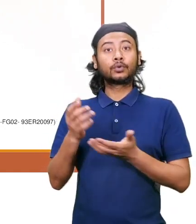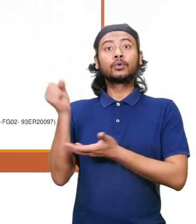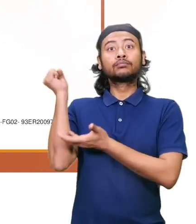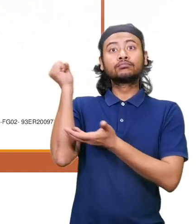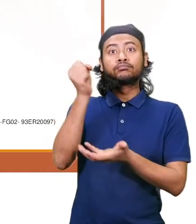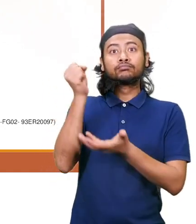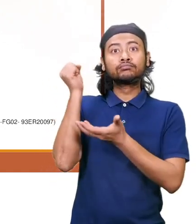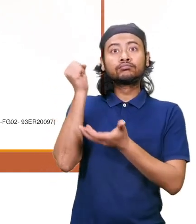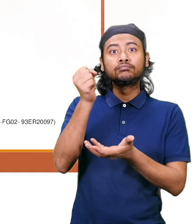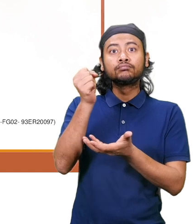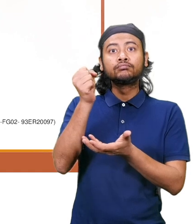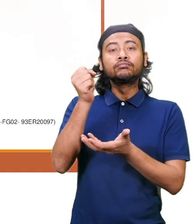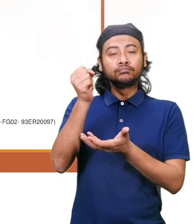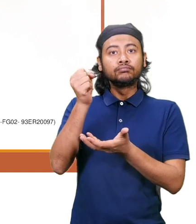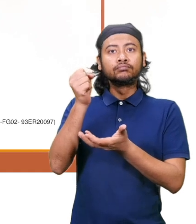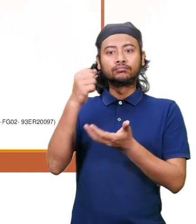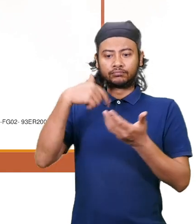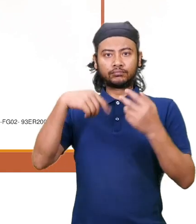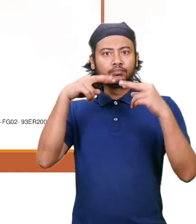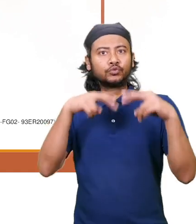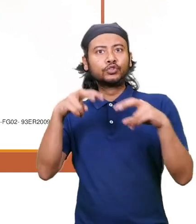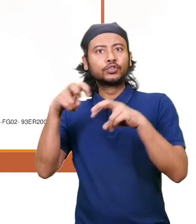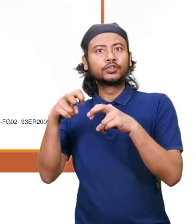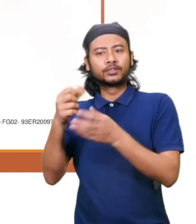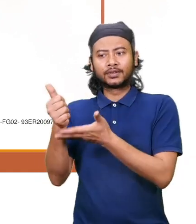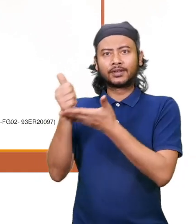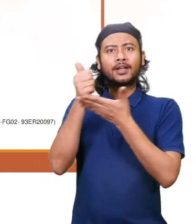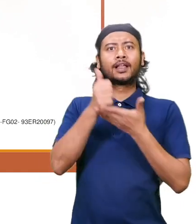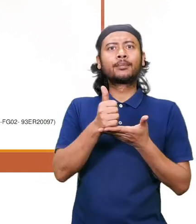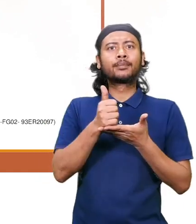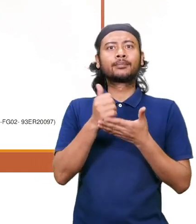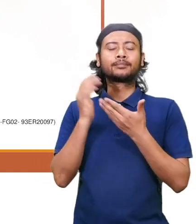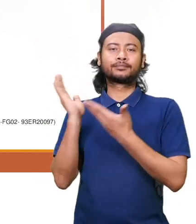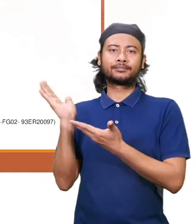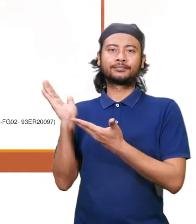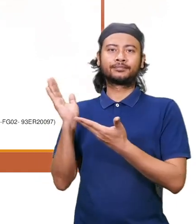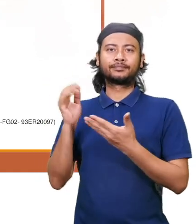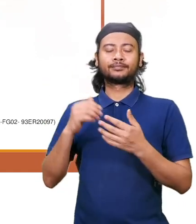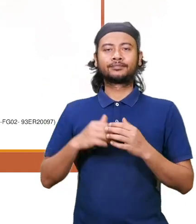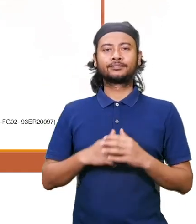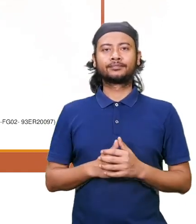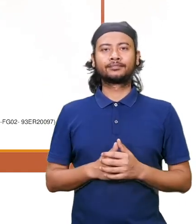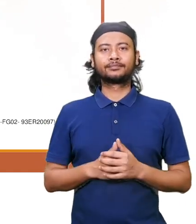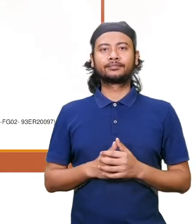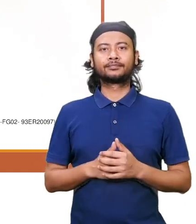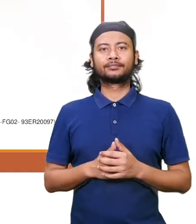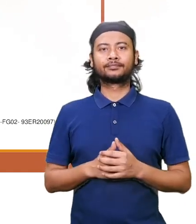funding agencies that helped us in these studies.